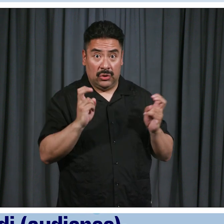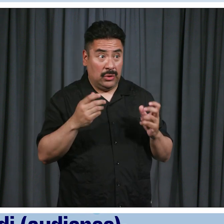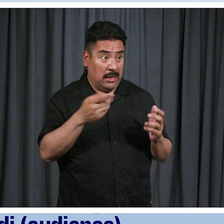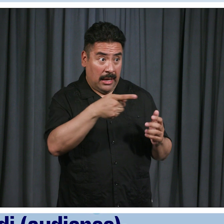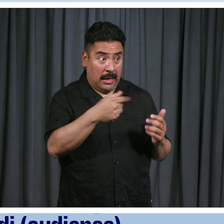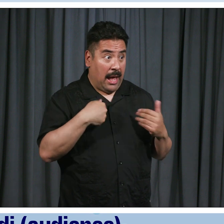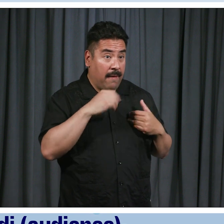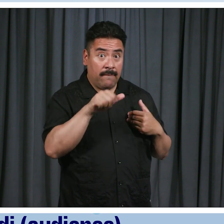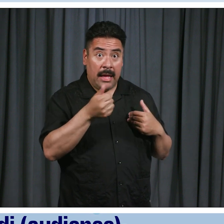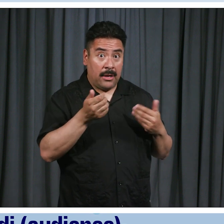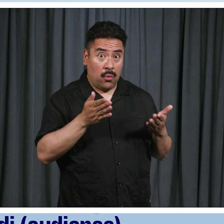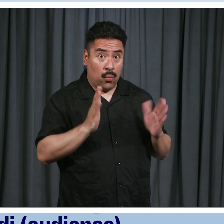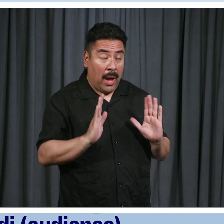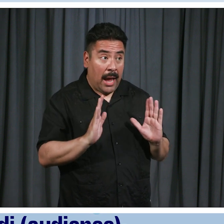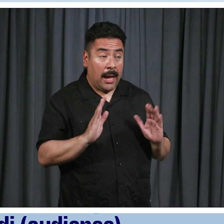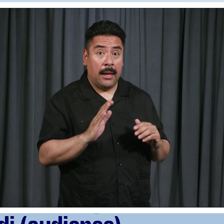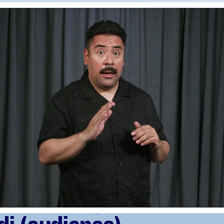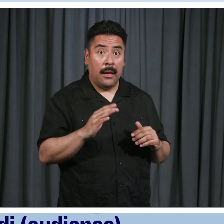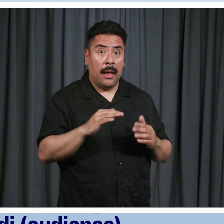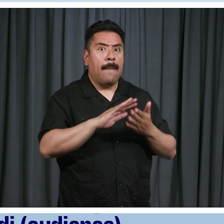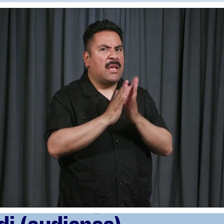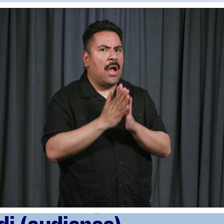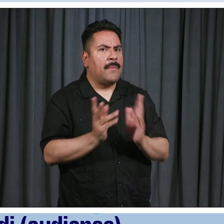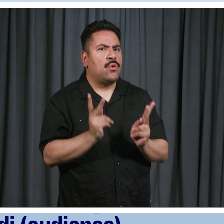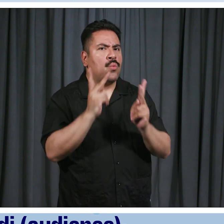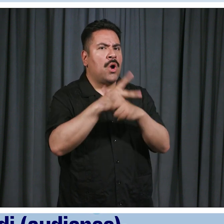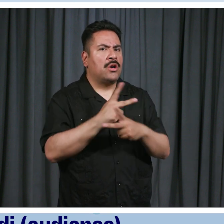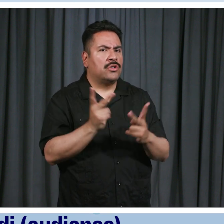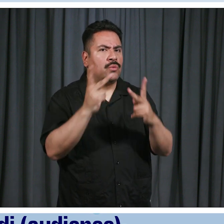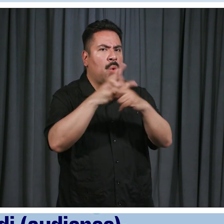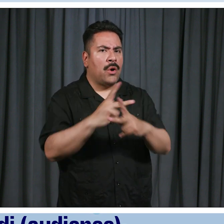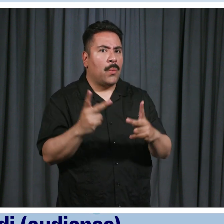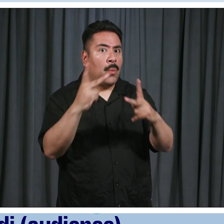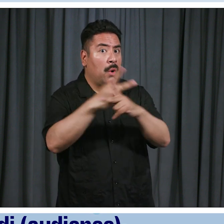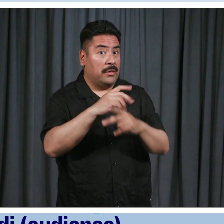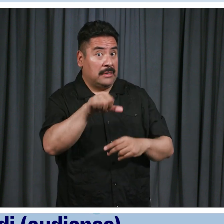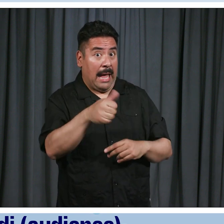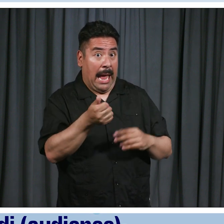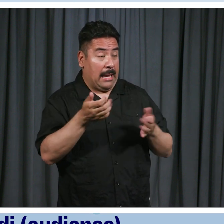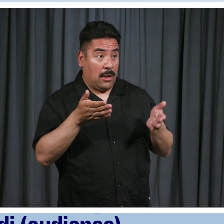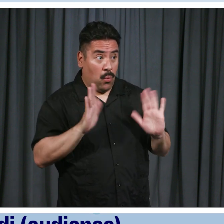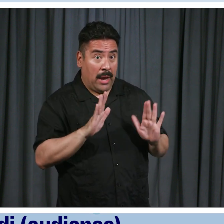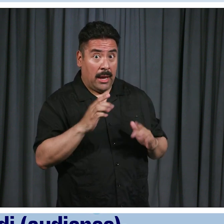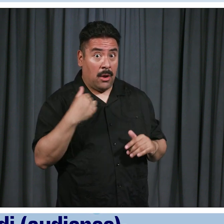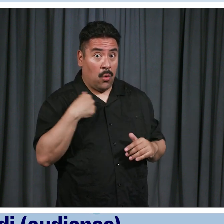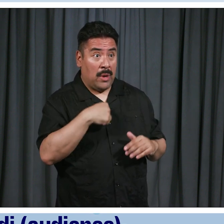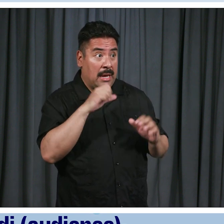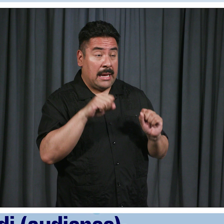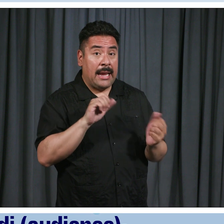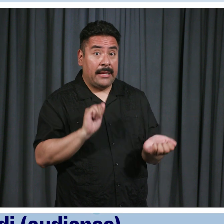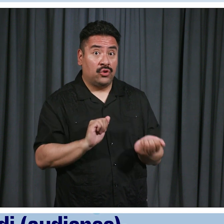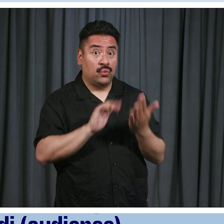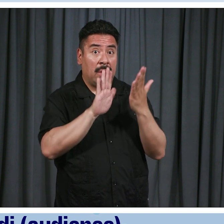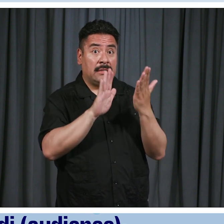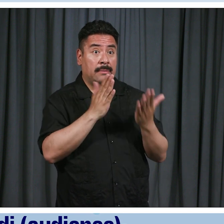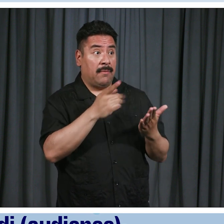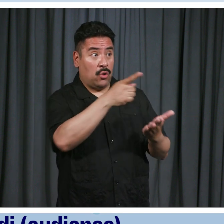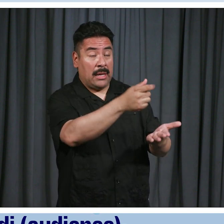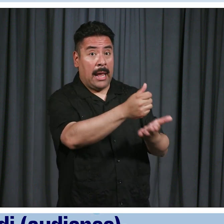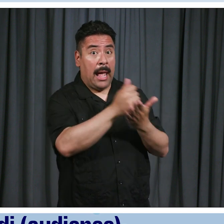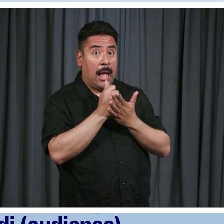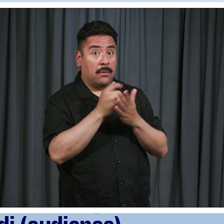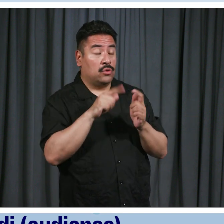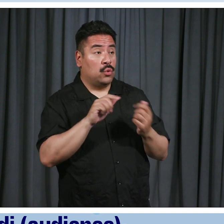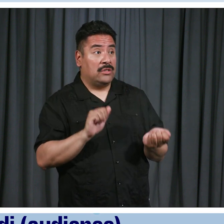there any way that it's getting worse and worse? Is there any way that we could address this, that maybe you could help